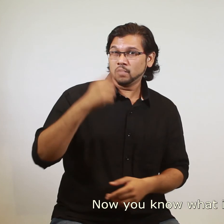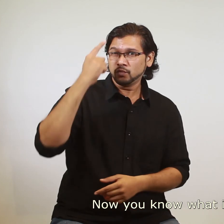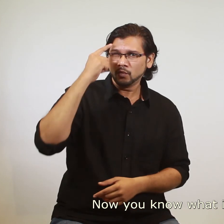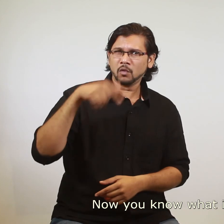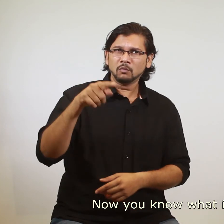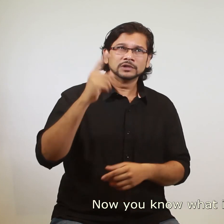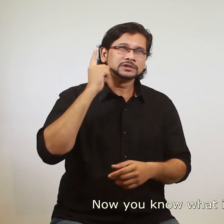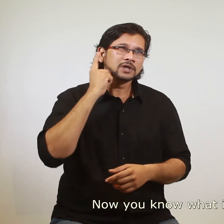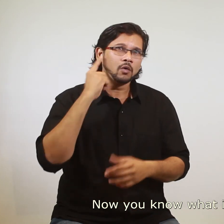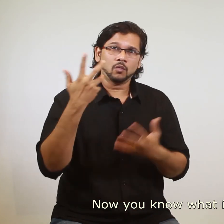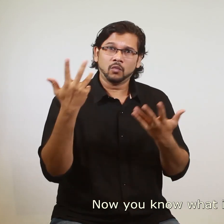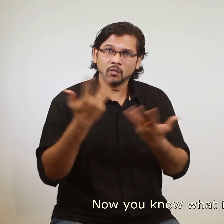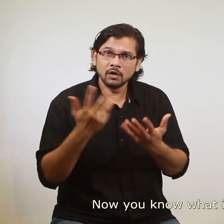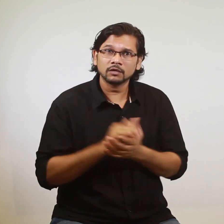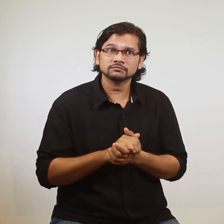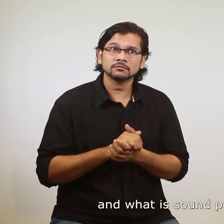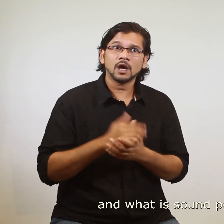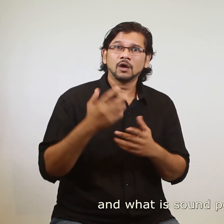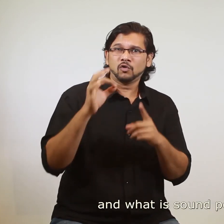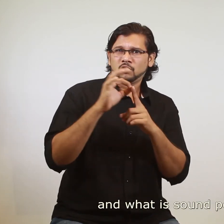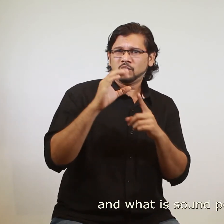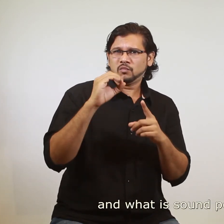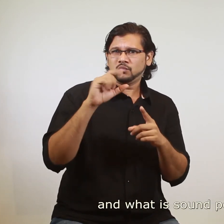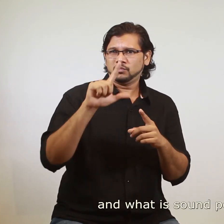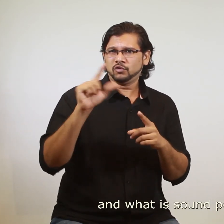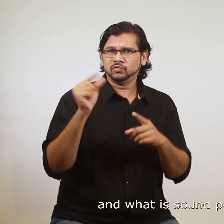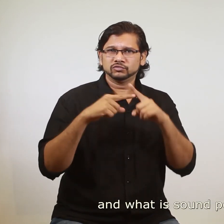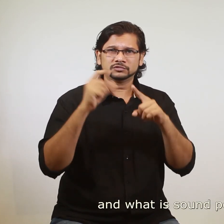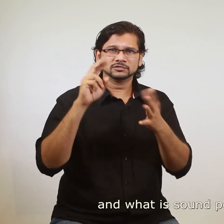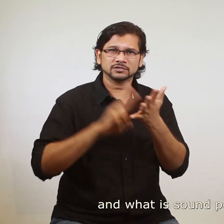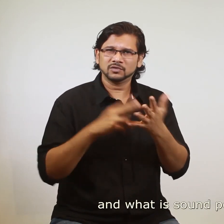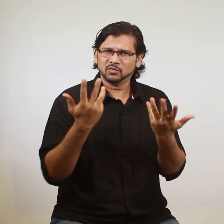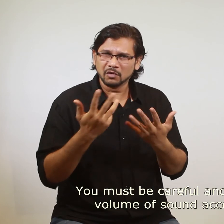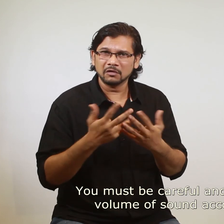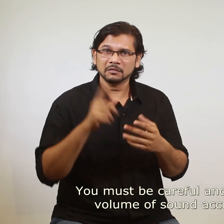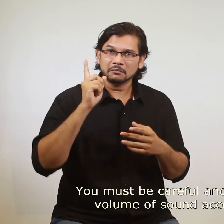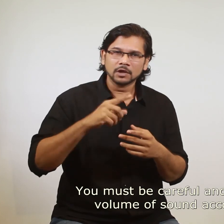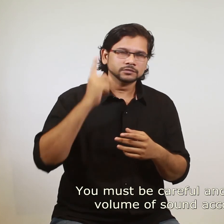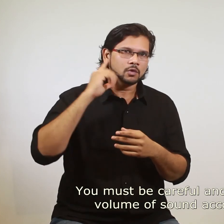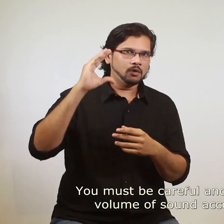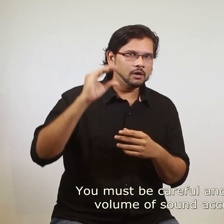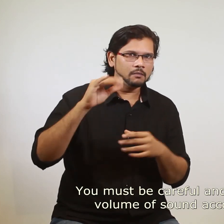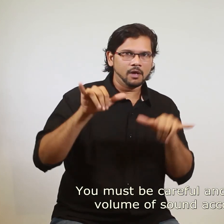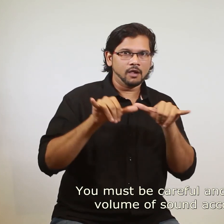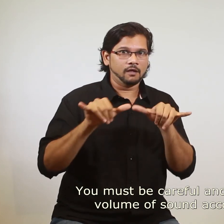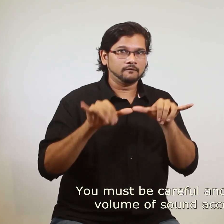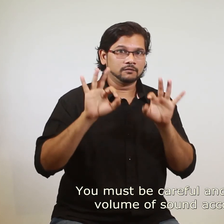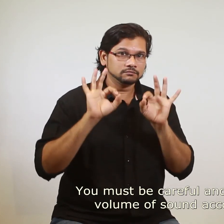Now you know what sound is and what is sound pollution. You must be careful and